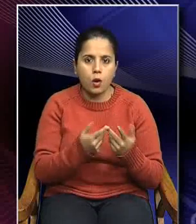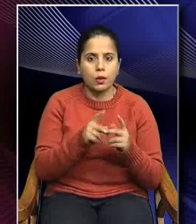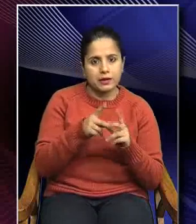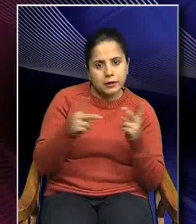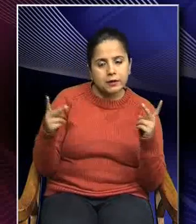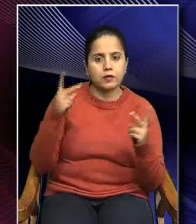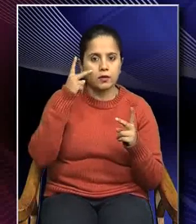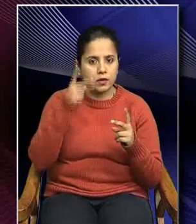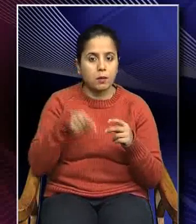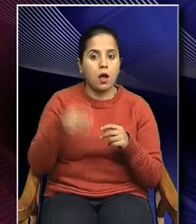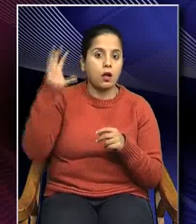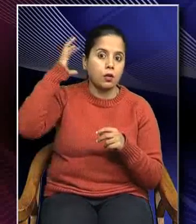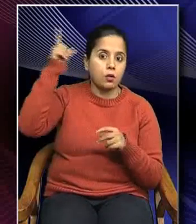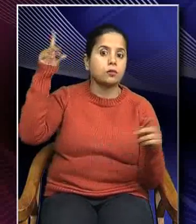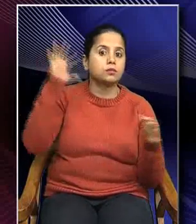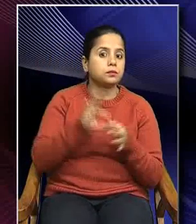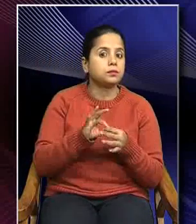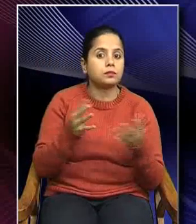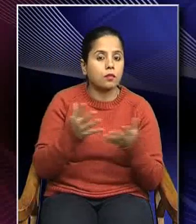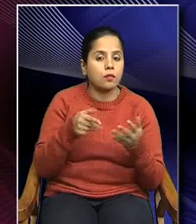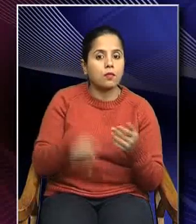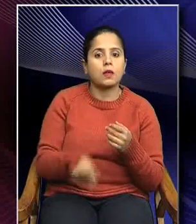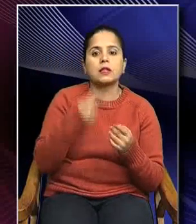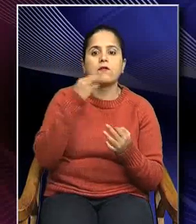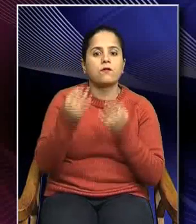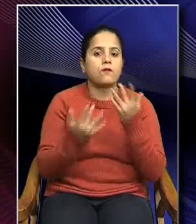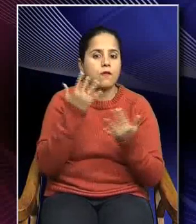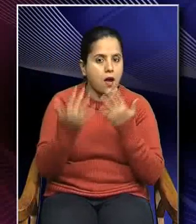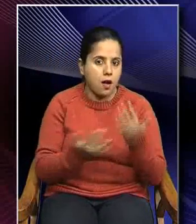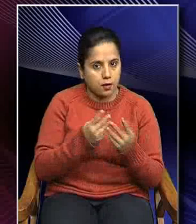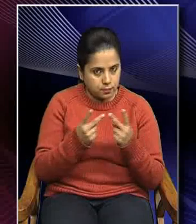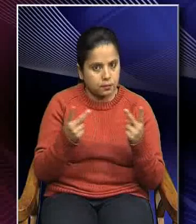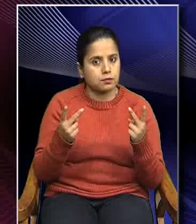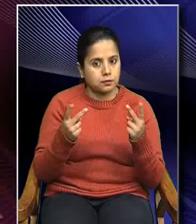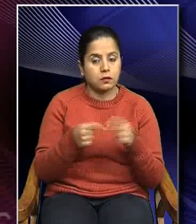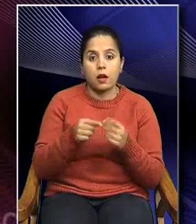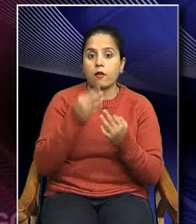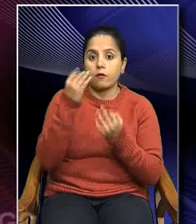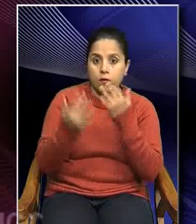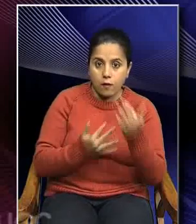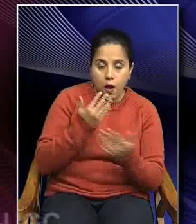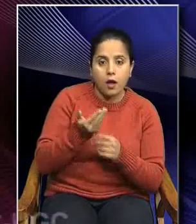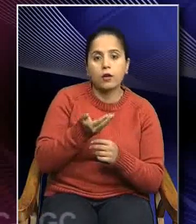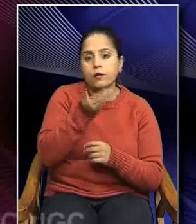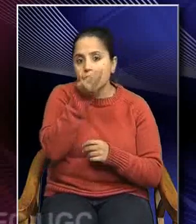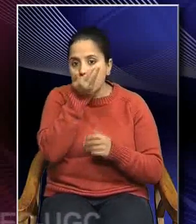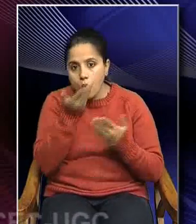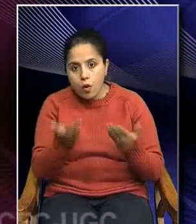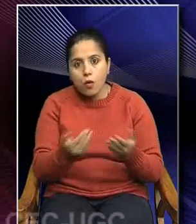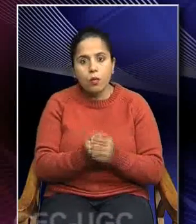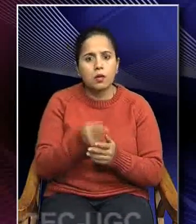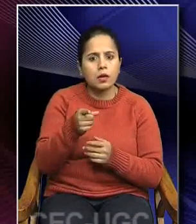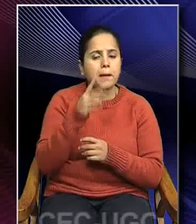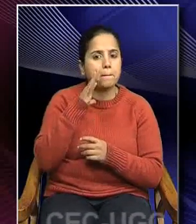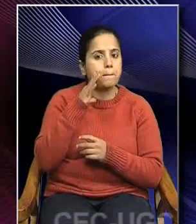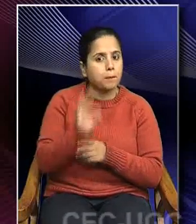whereas sun is associated with, say, fire, right? Now, fire and water are very